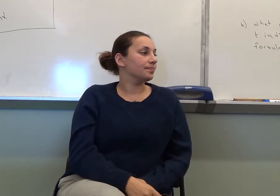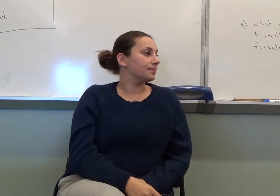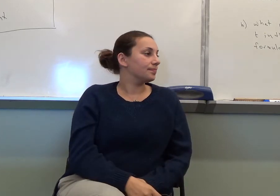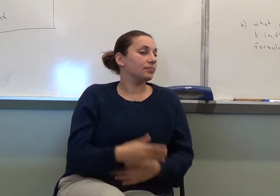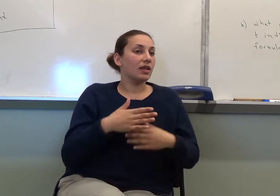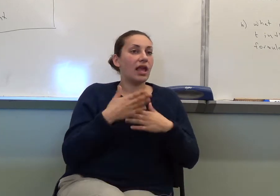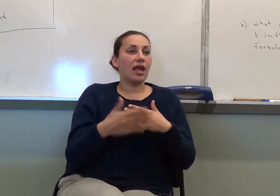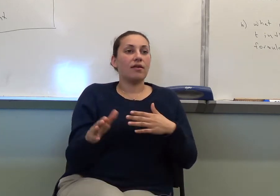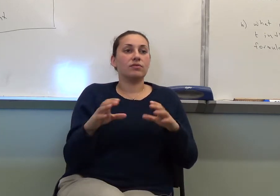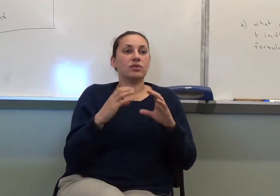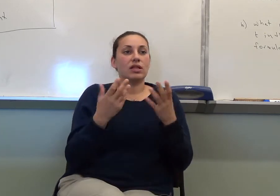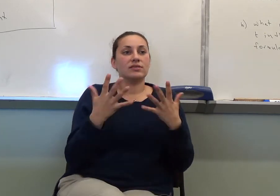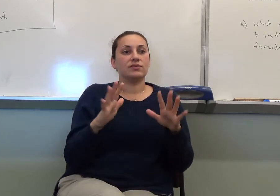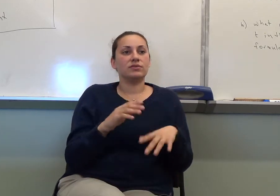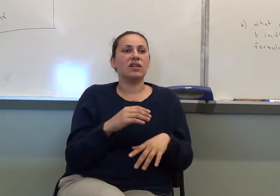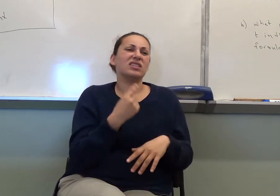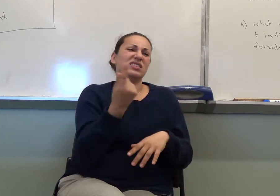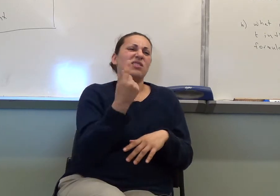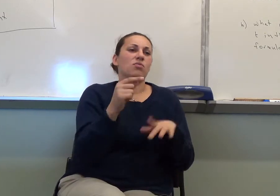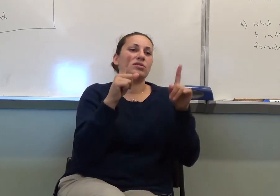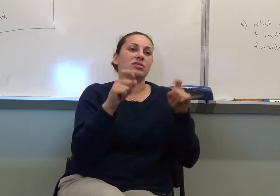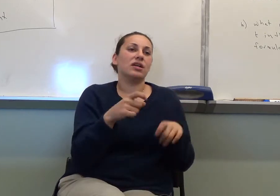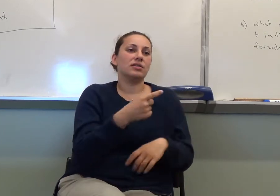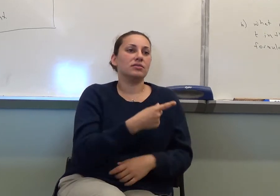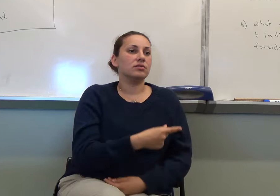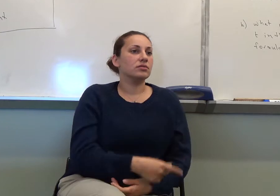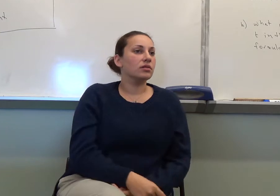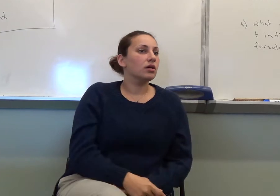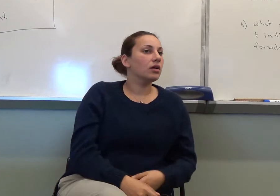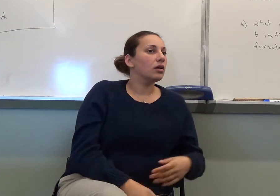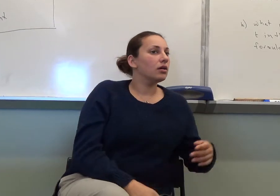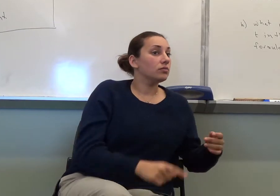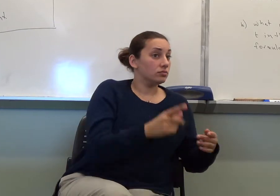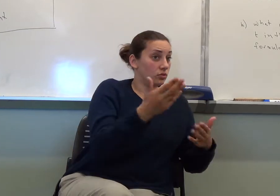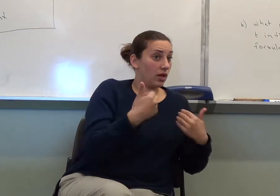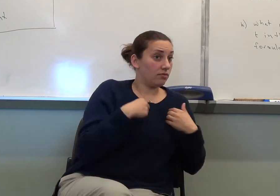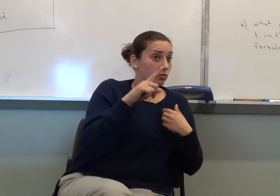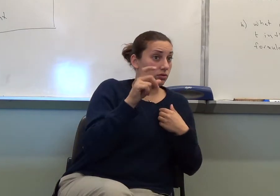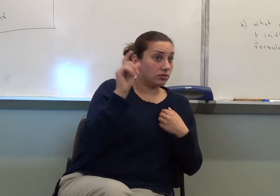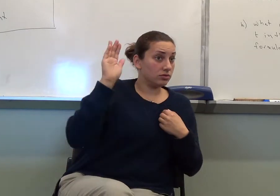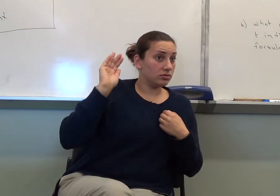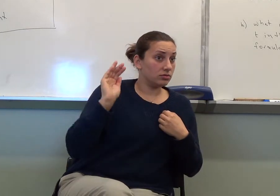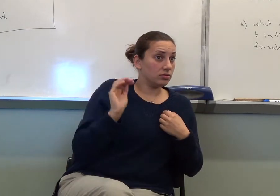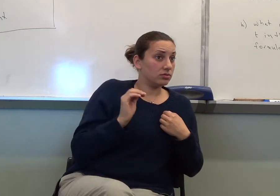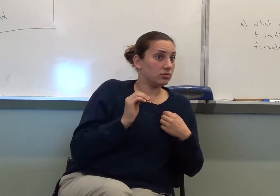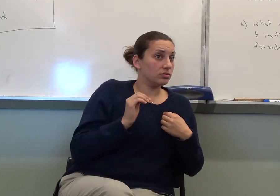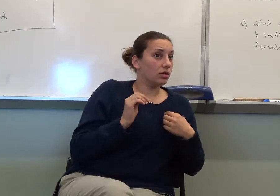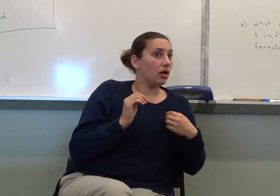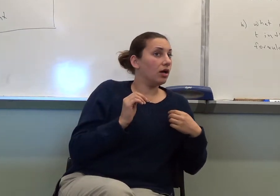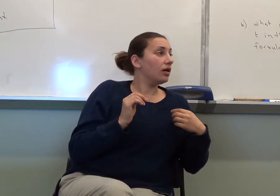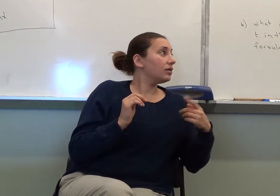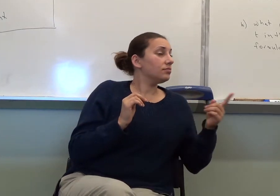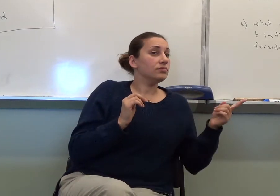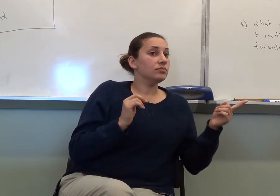fine. All right, so let's take this skill practice problem just to exercise that form.